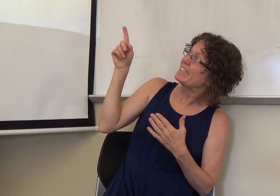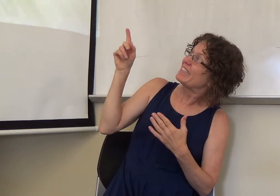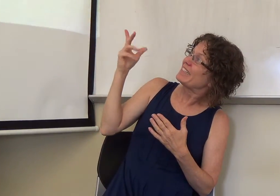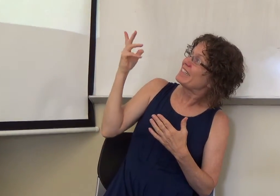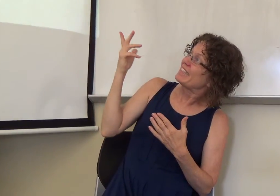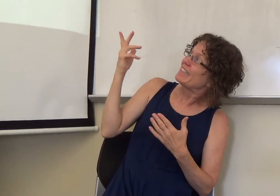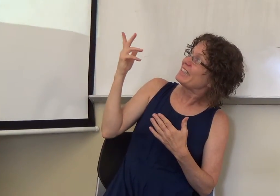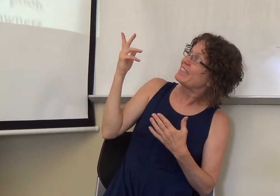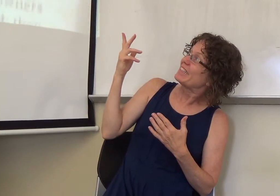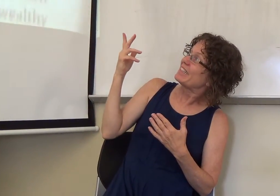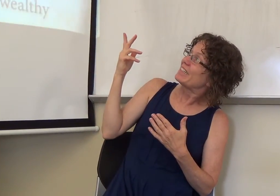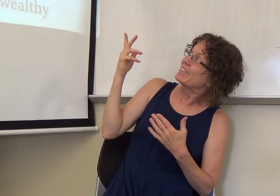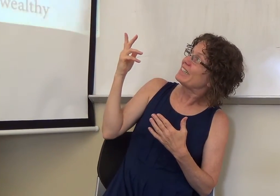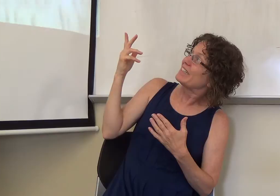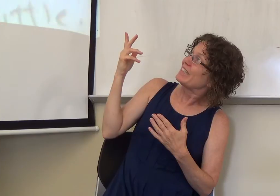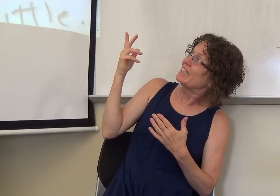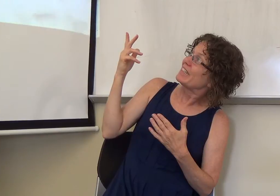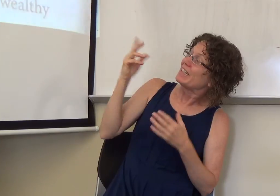sentence. This one